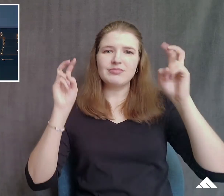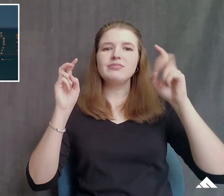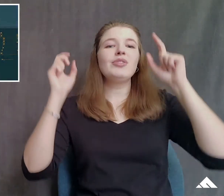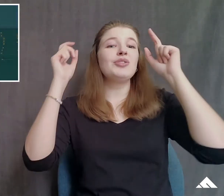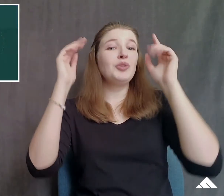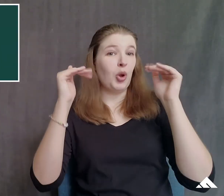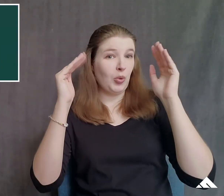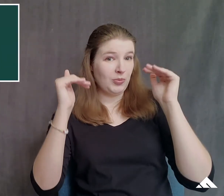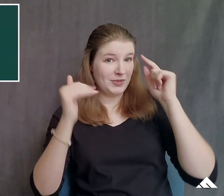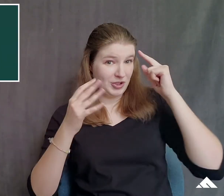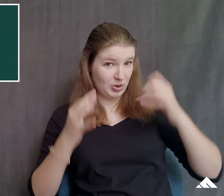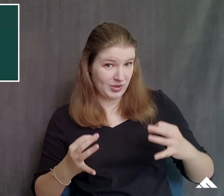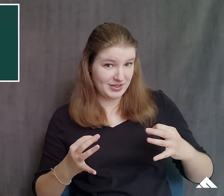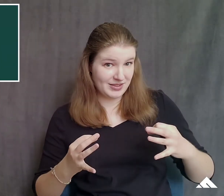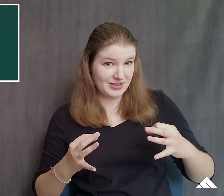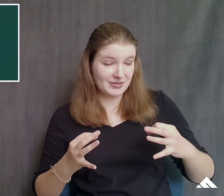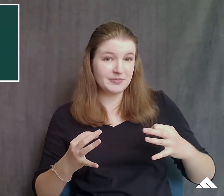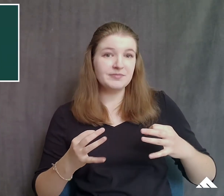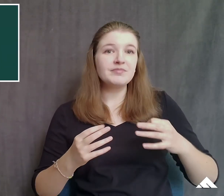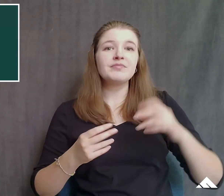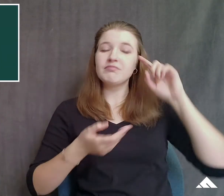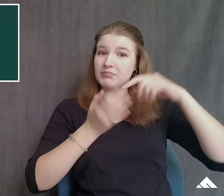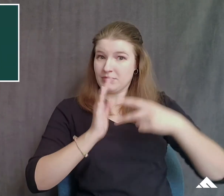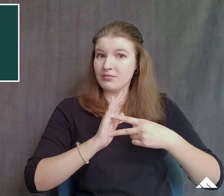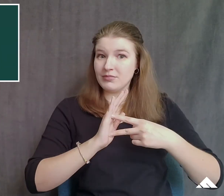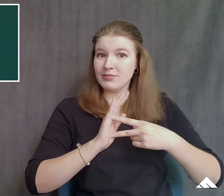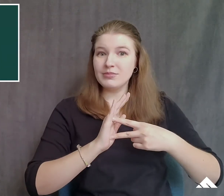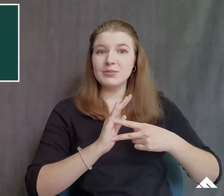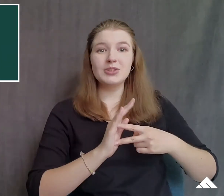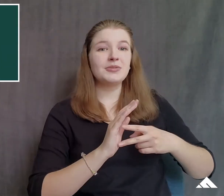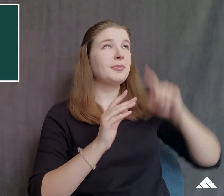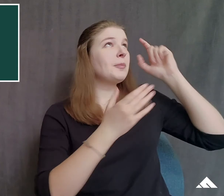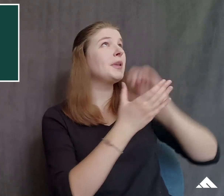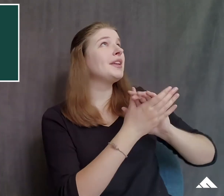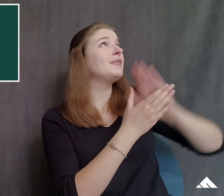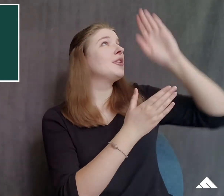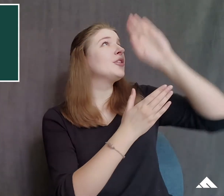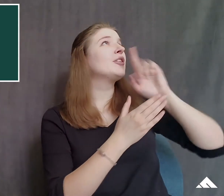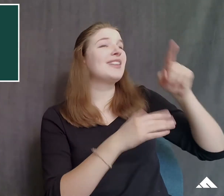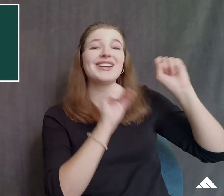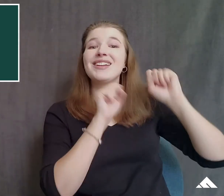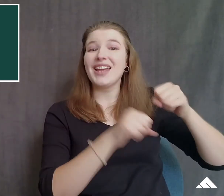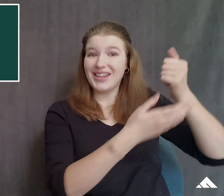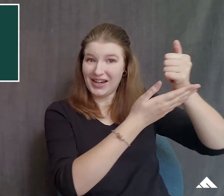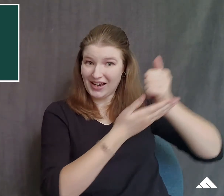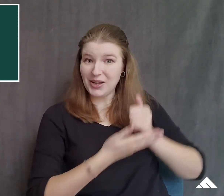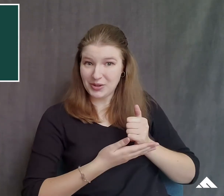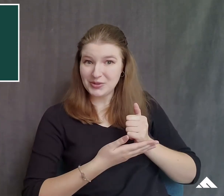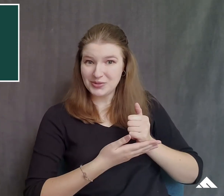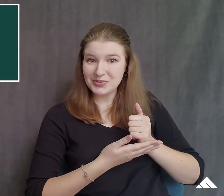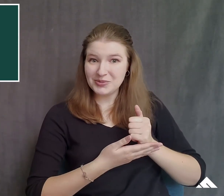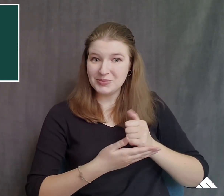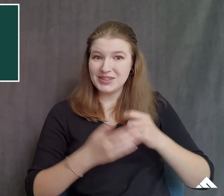hope choice. This is a choice to believe that God can help us get rid of